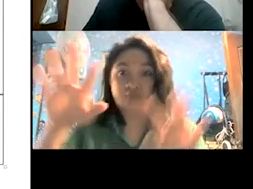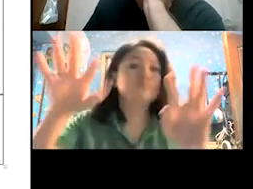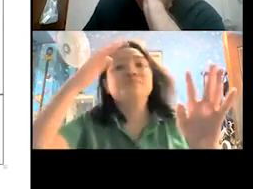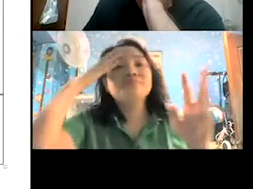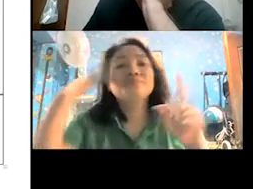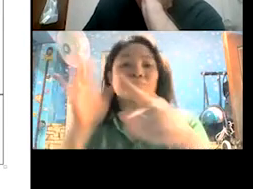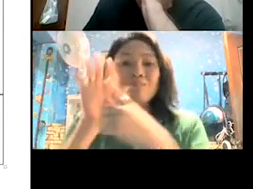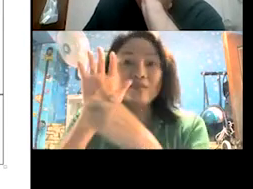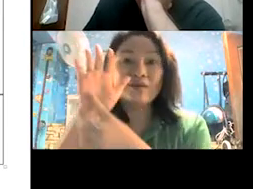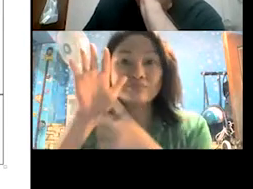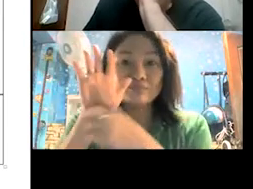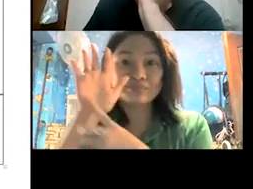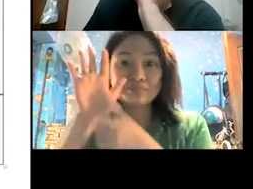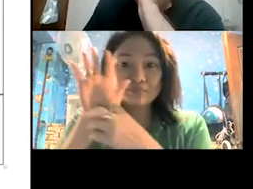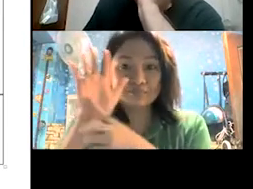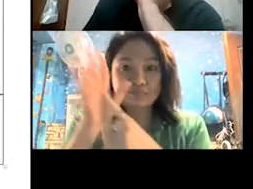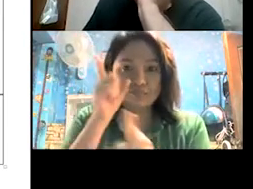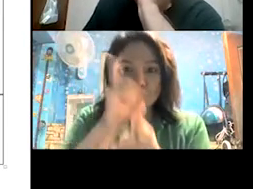Go ahead.